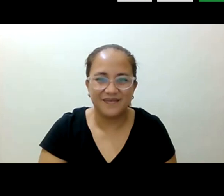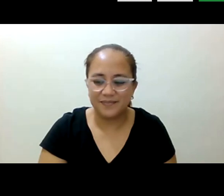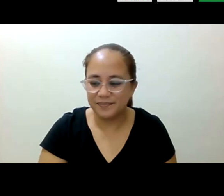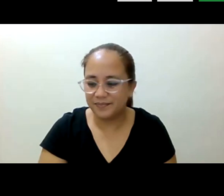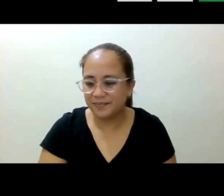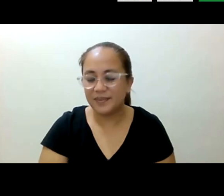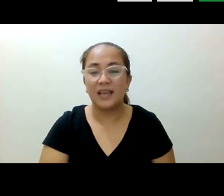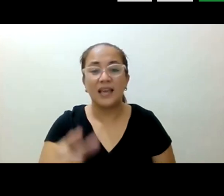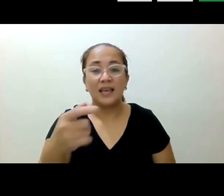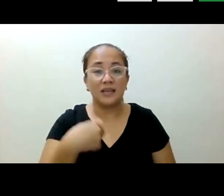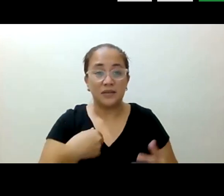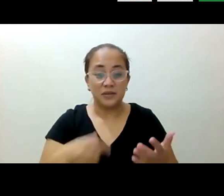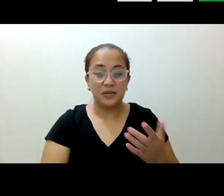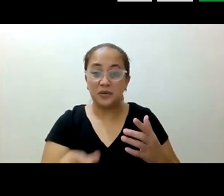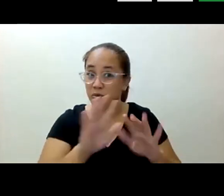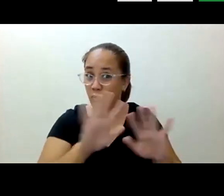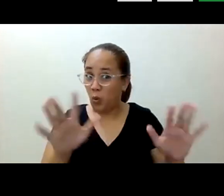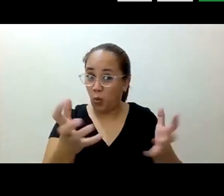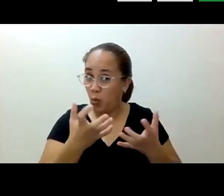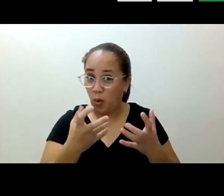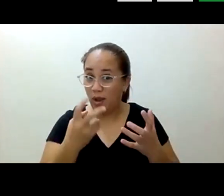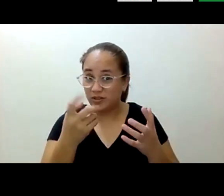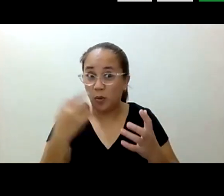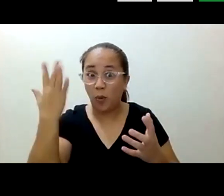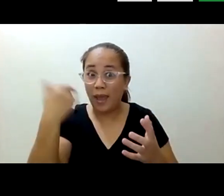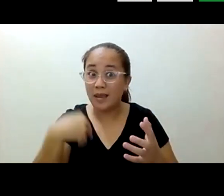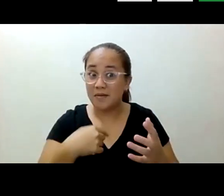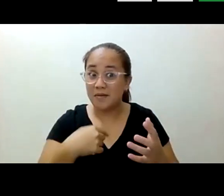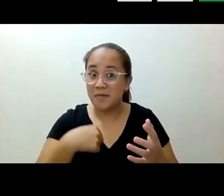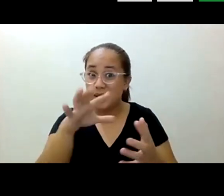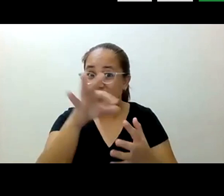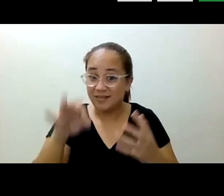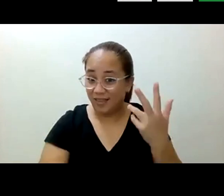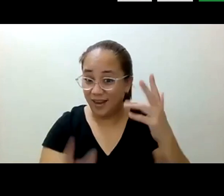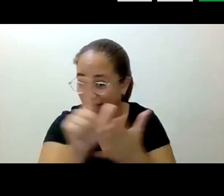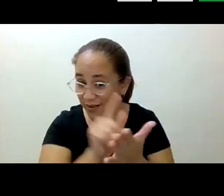Well, you don't want to say that because I was going to pick 3 lessons.